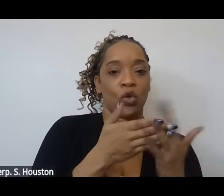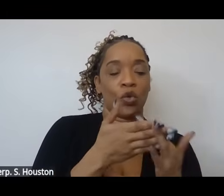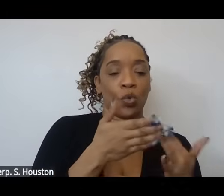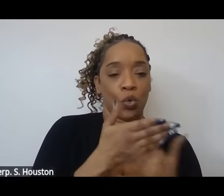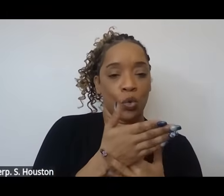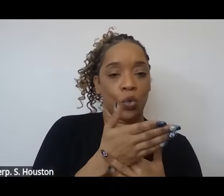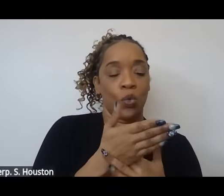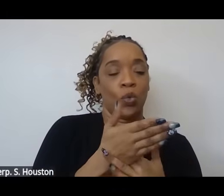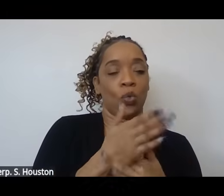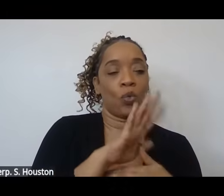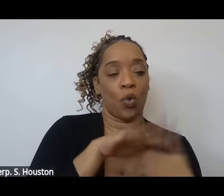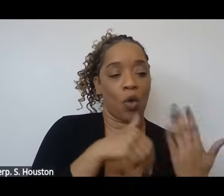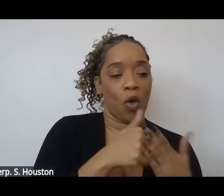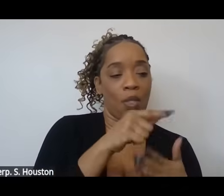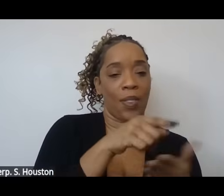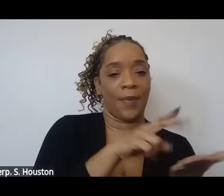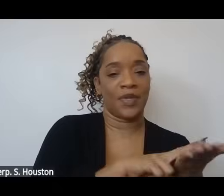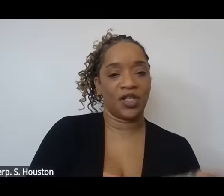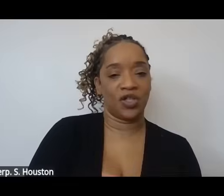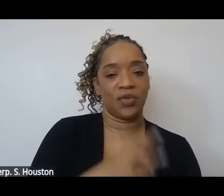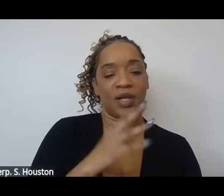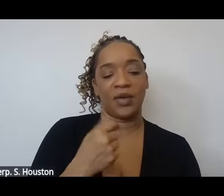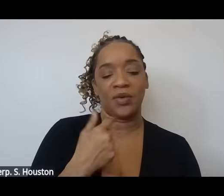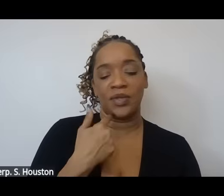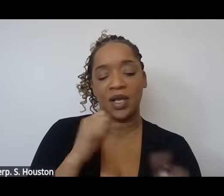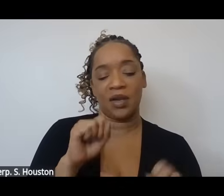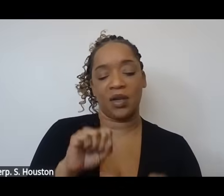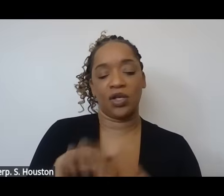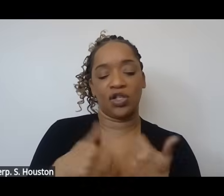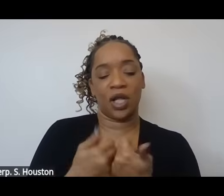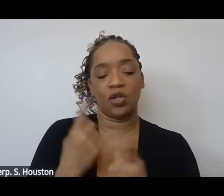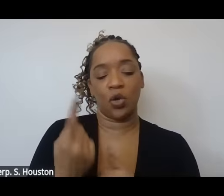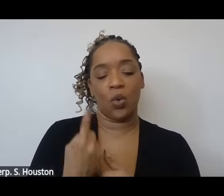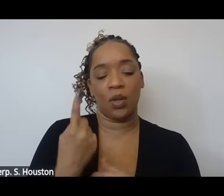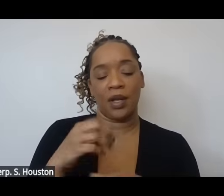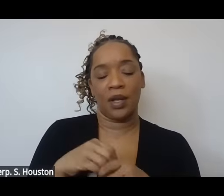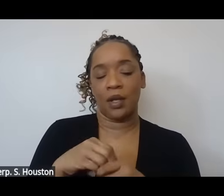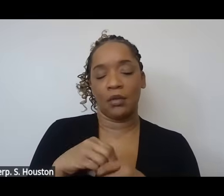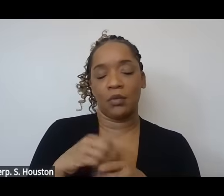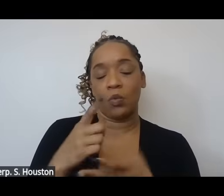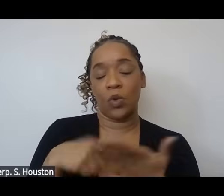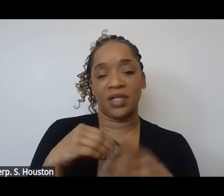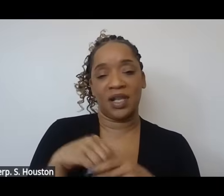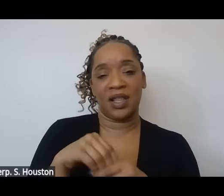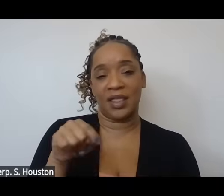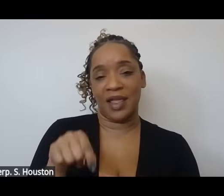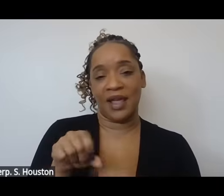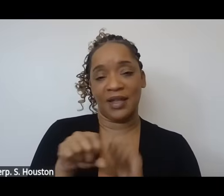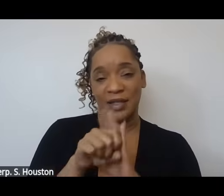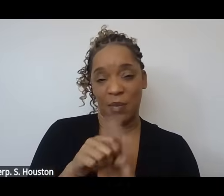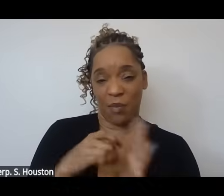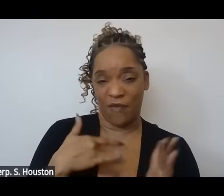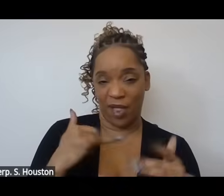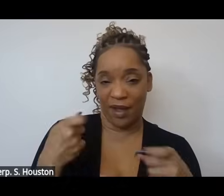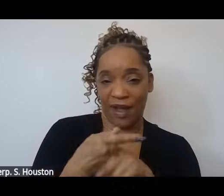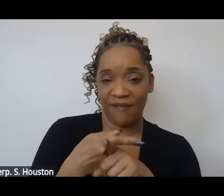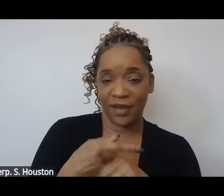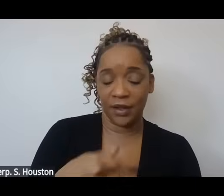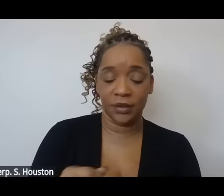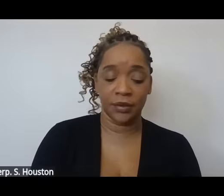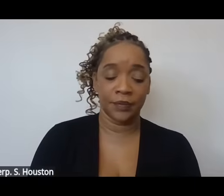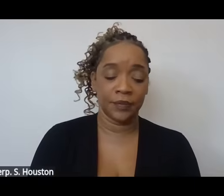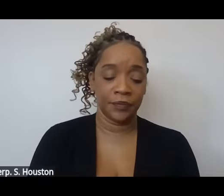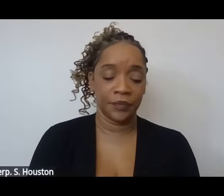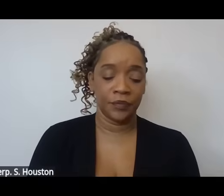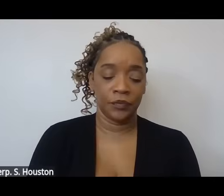challenge what's in the sample. Do you see a conflict in that? Is that what sampling